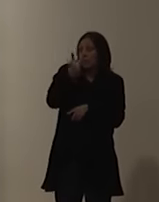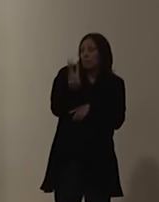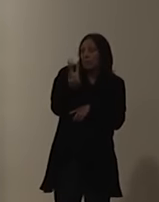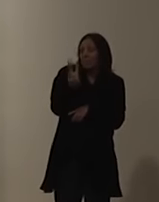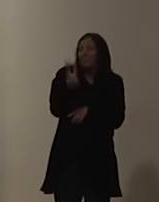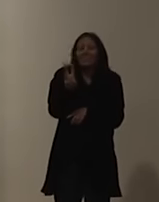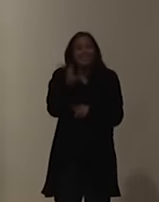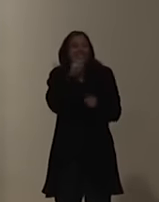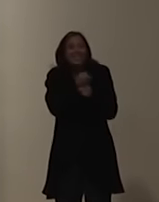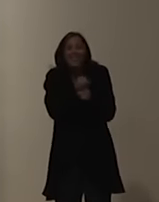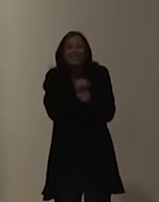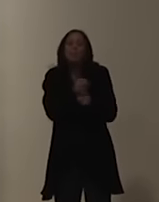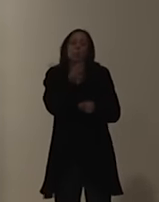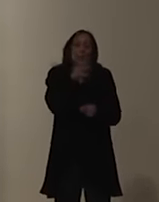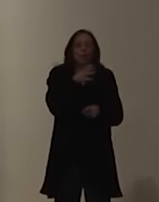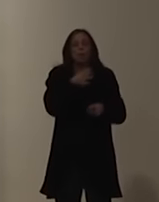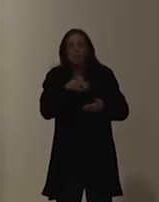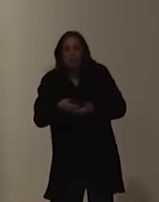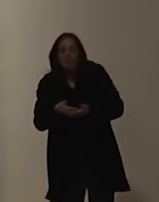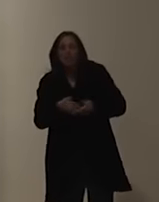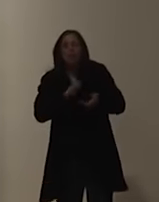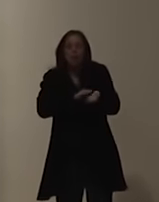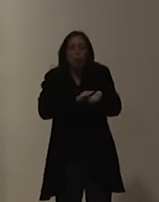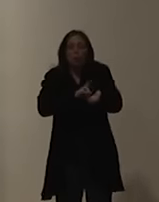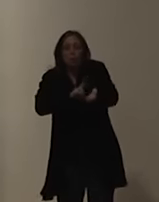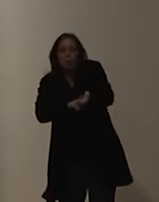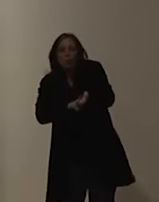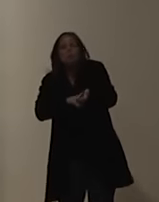the nuns who were doing the nursing work, the nuns,